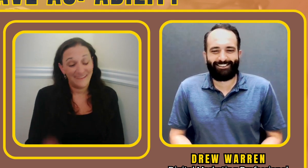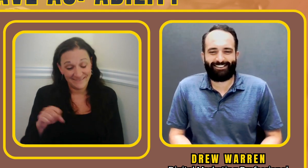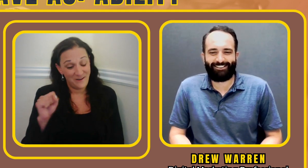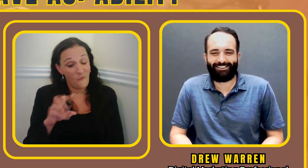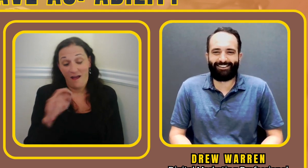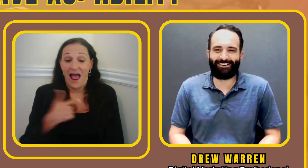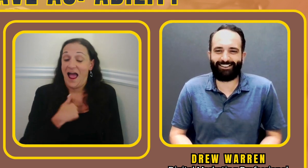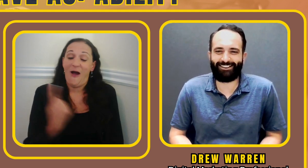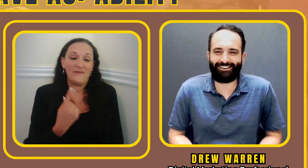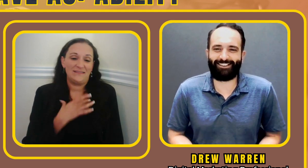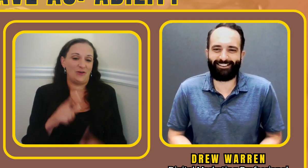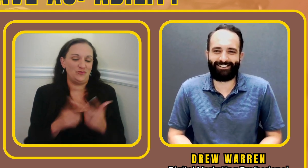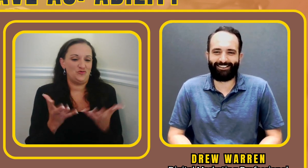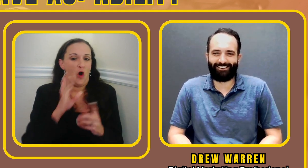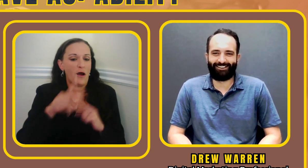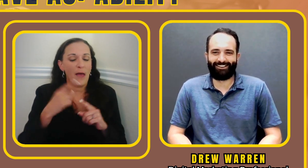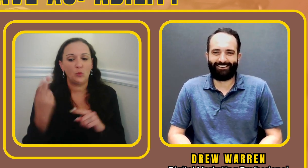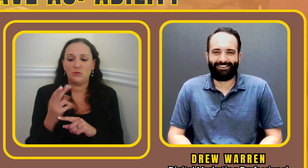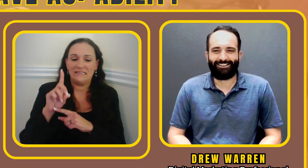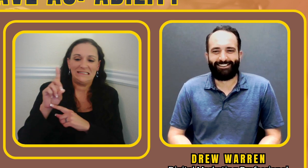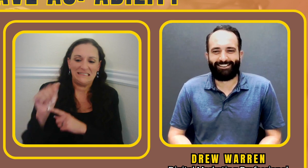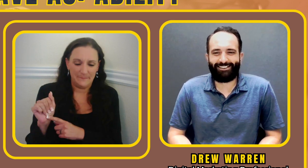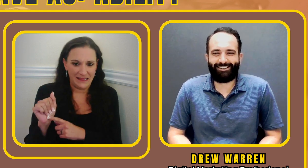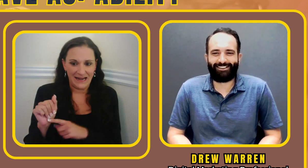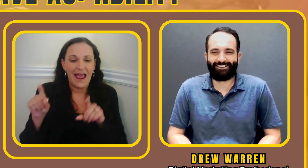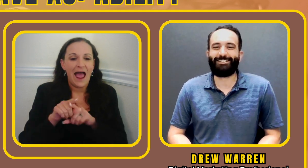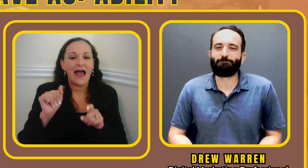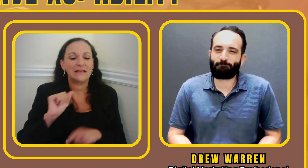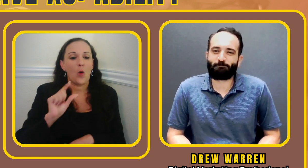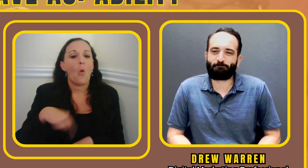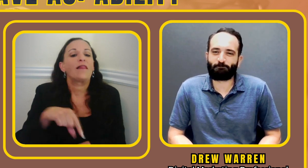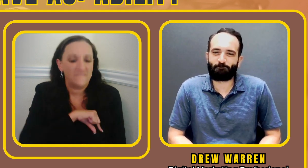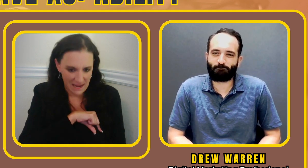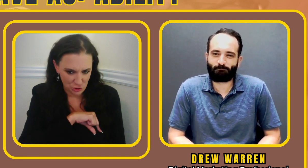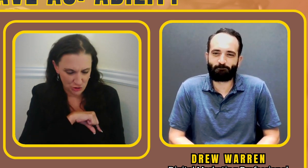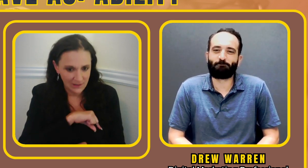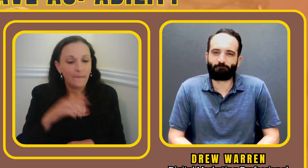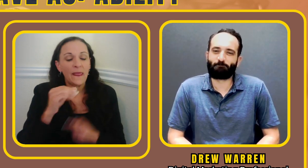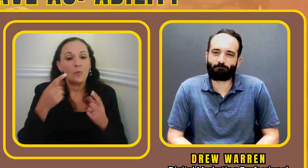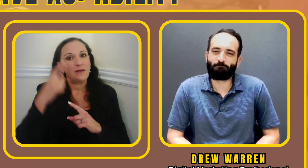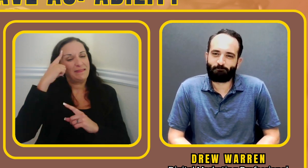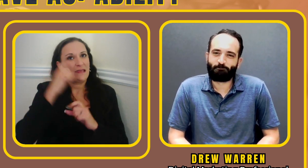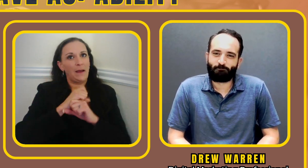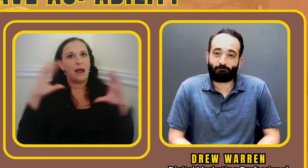Well, I always like to talk about using disability as a qualification. And when you think